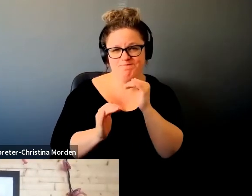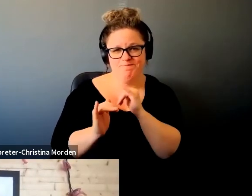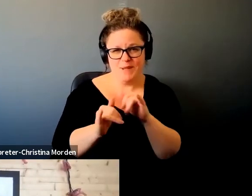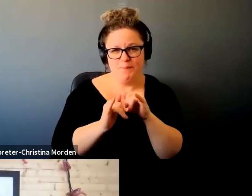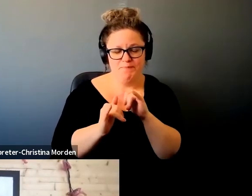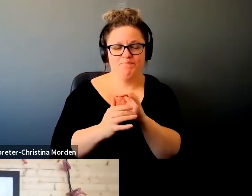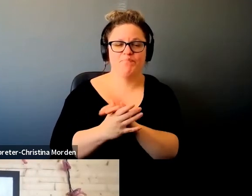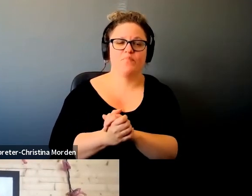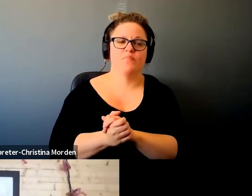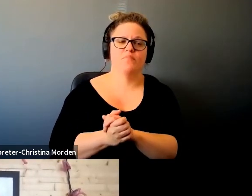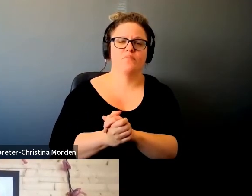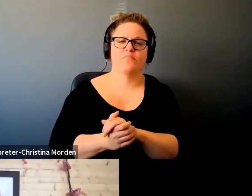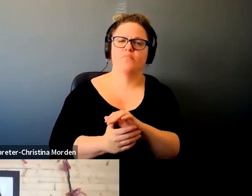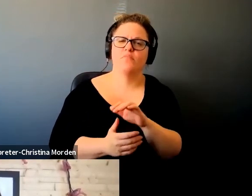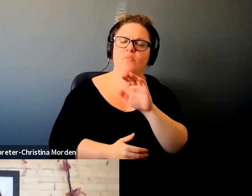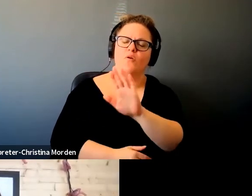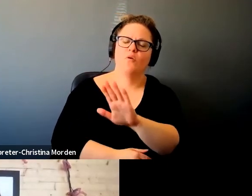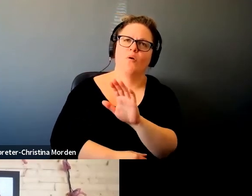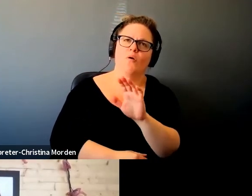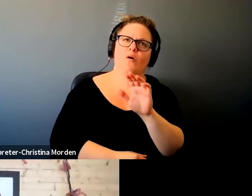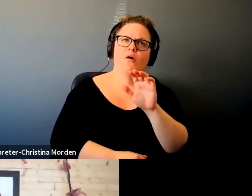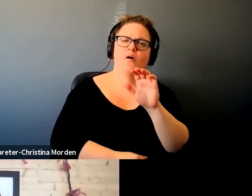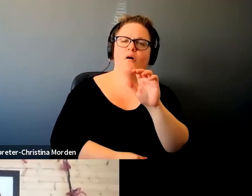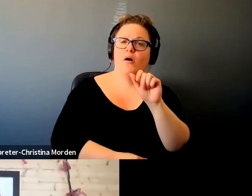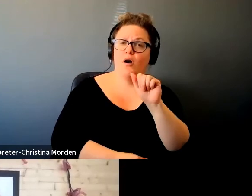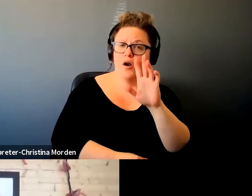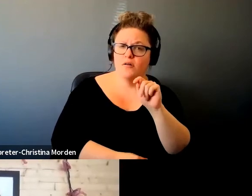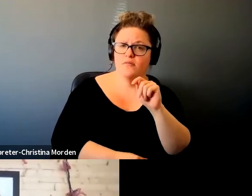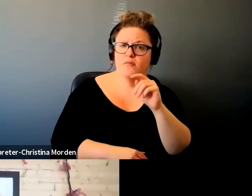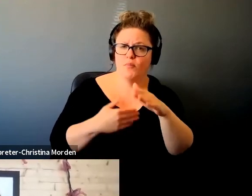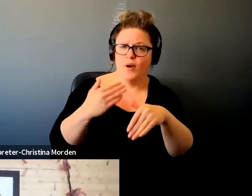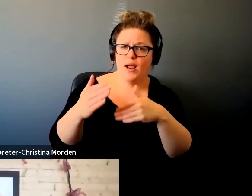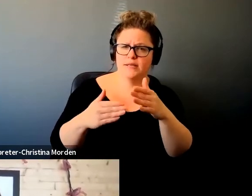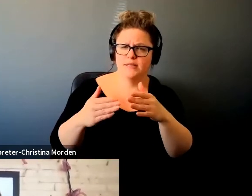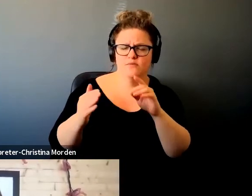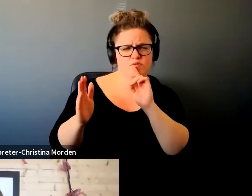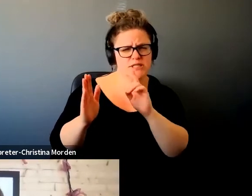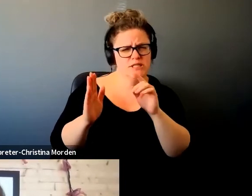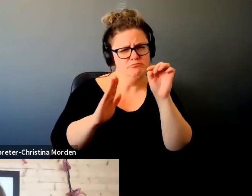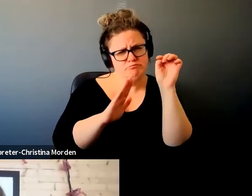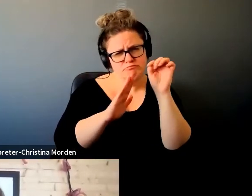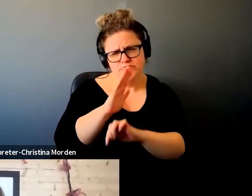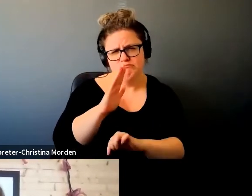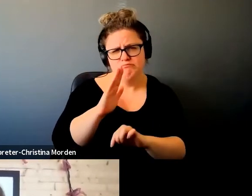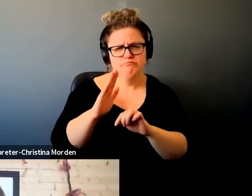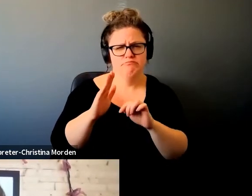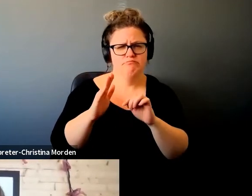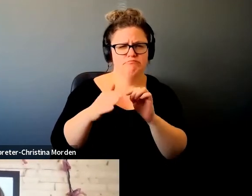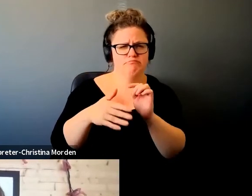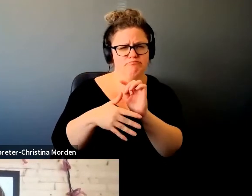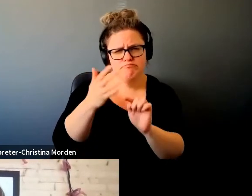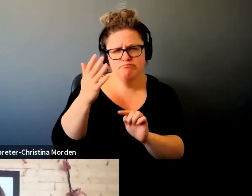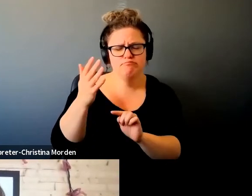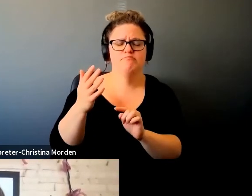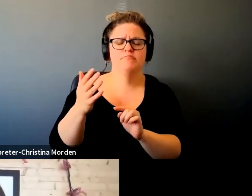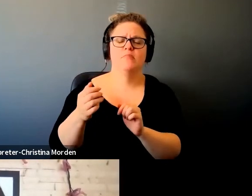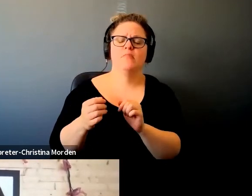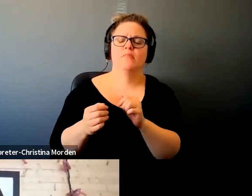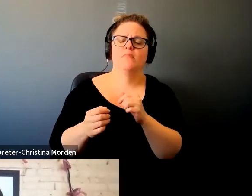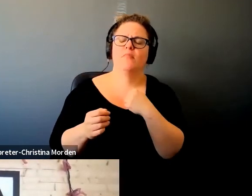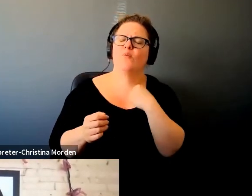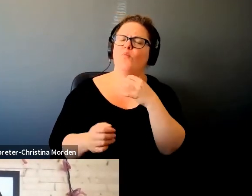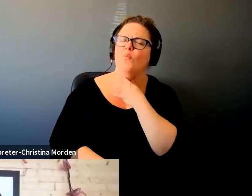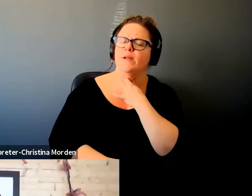and your art practices are really quite extensive in terms of all of the various aspects that you do. And I just